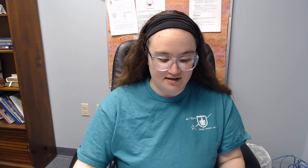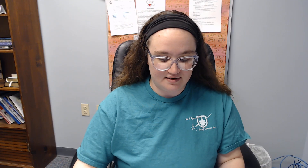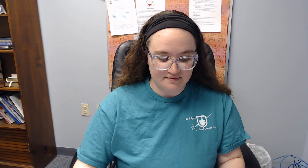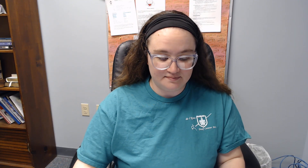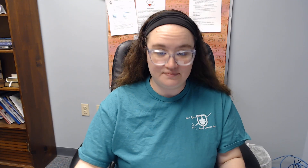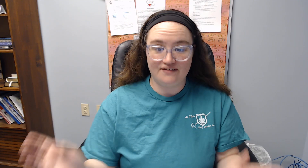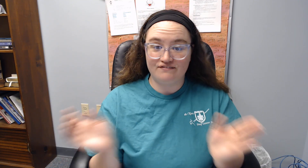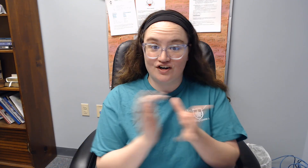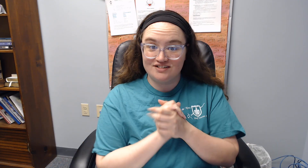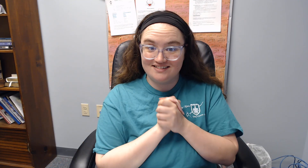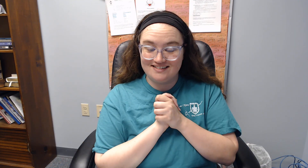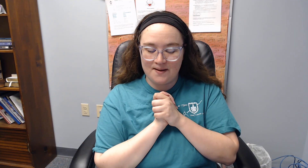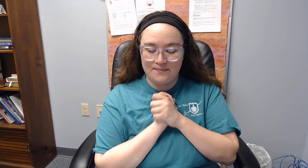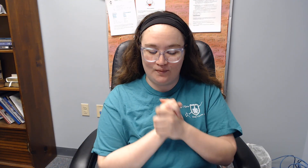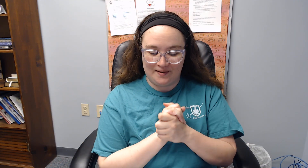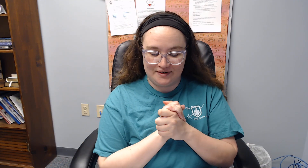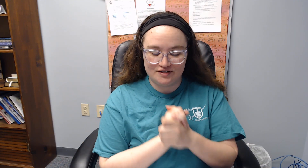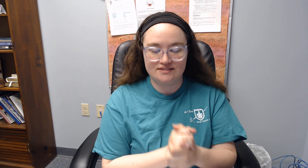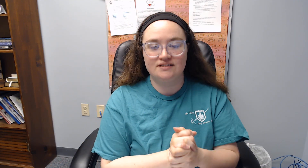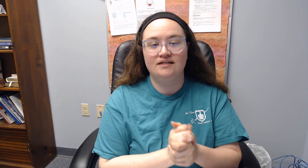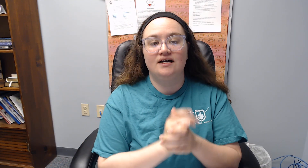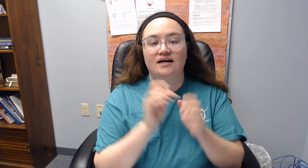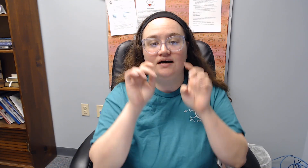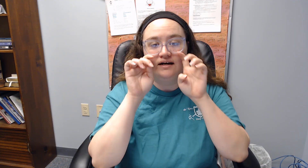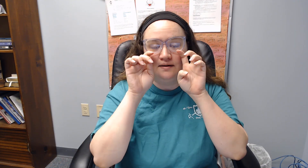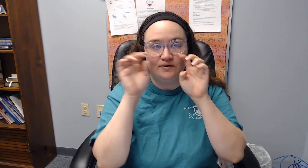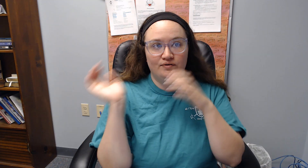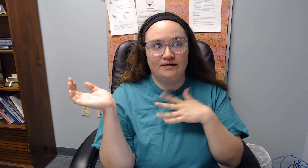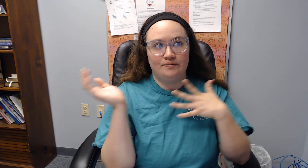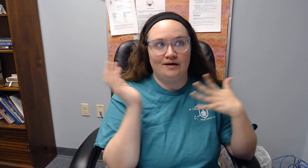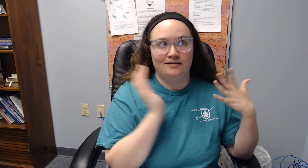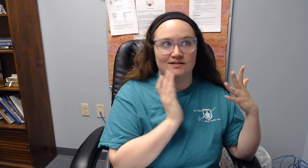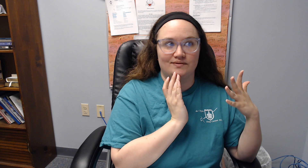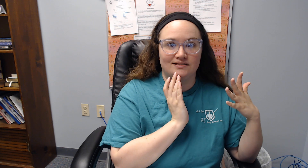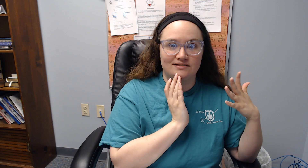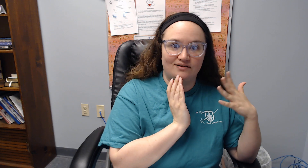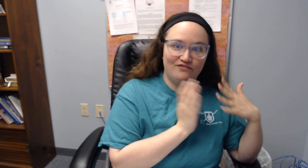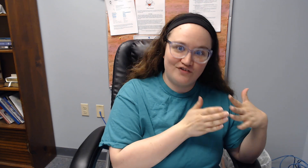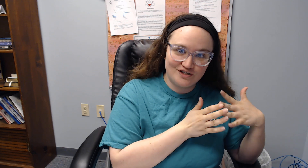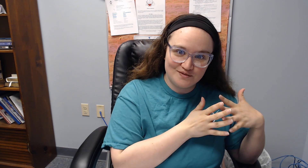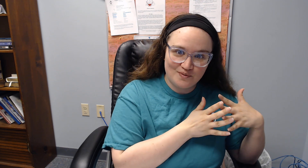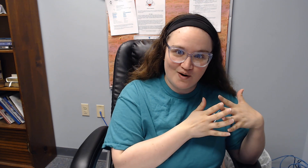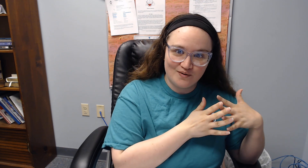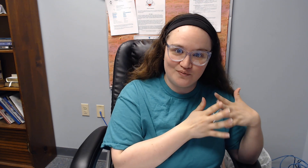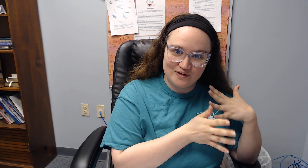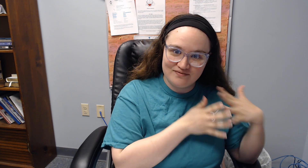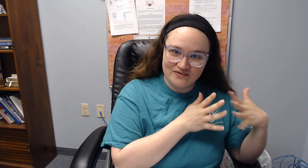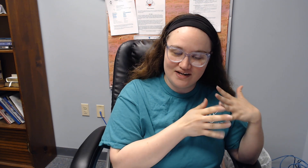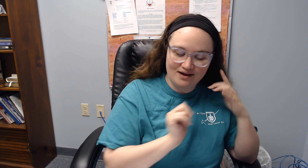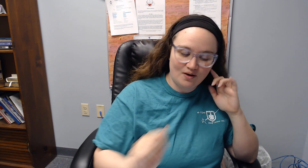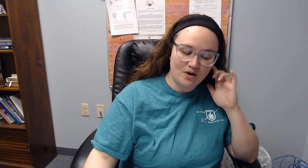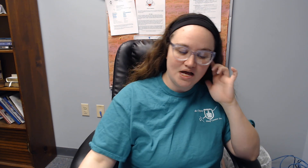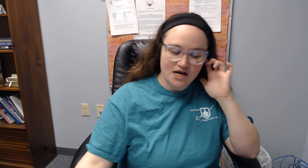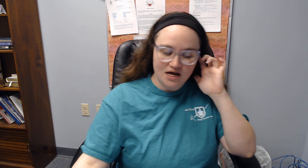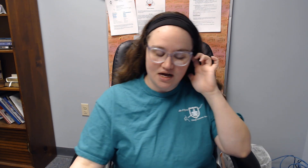them. But first, parameters. I really probably should put this in the first part 1 video.